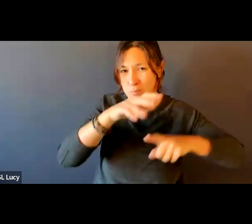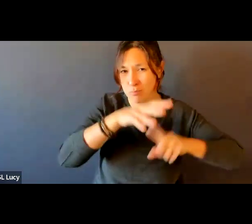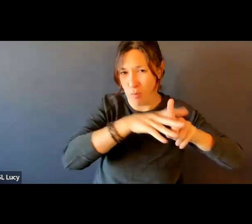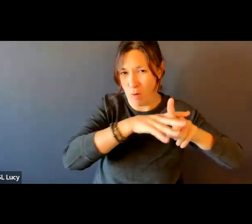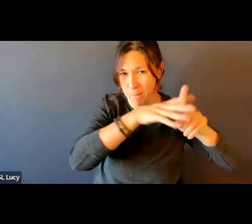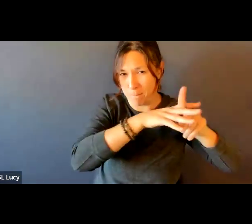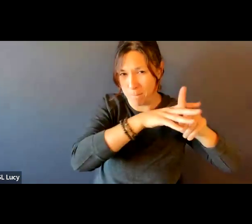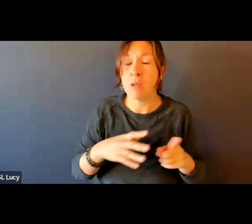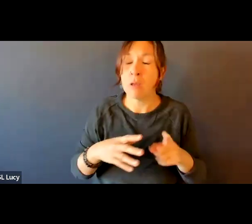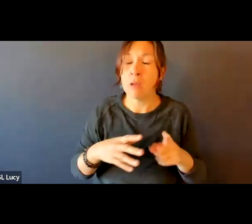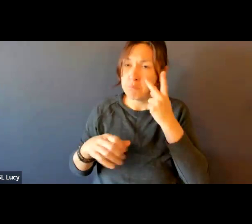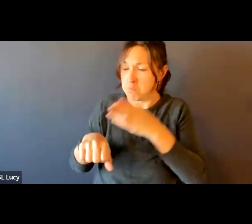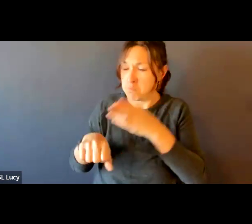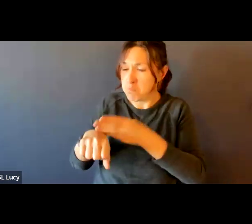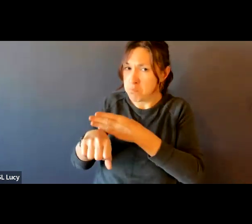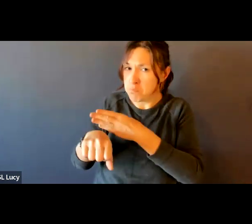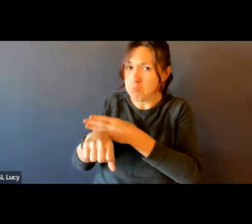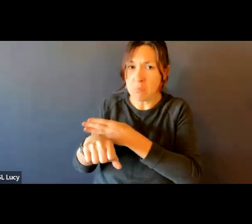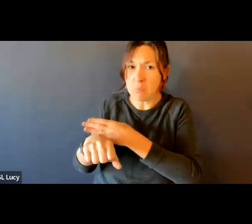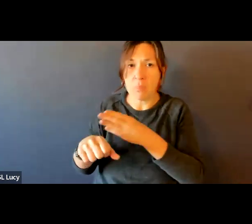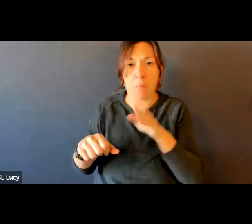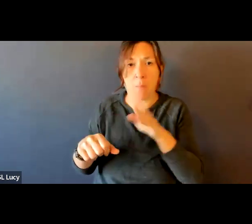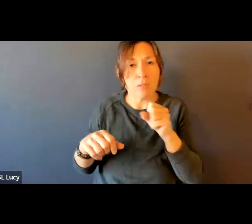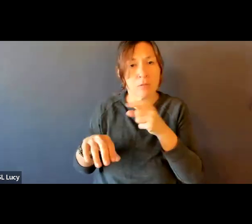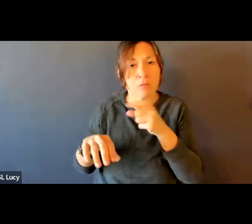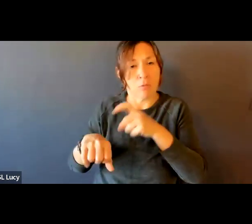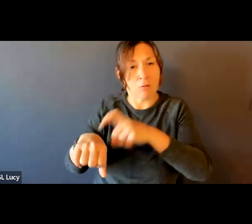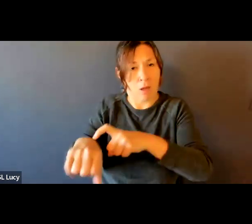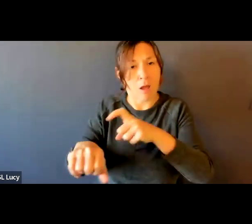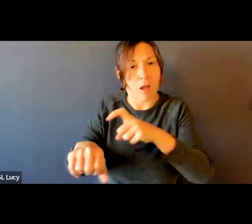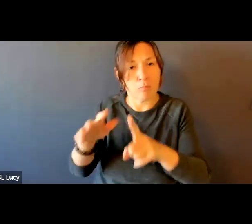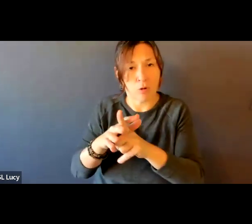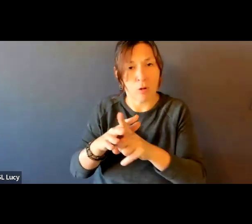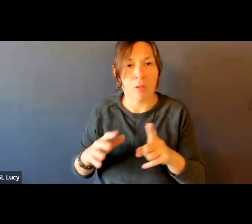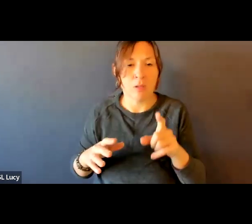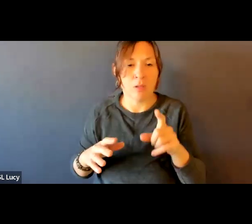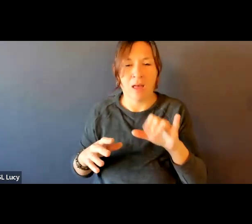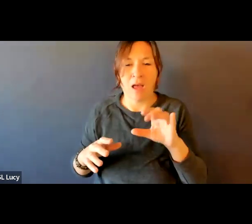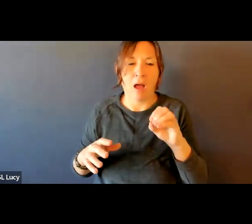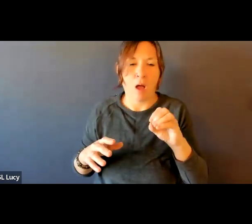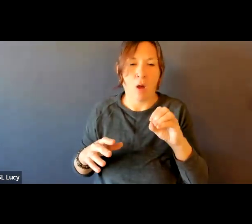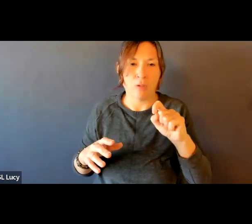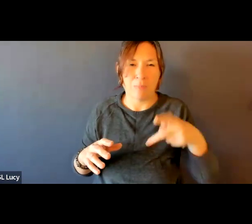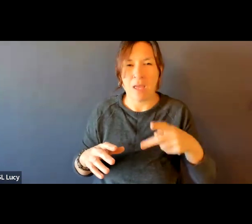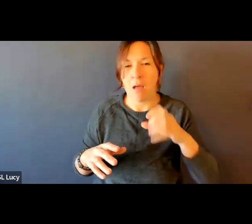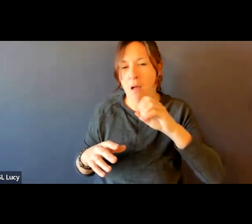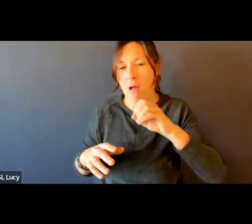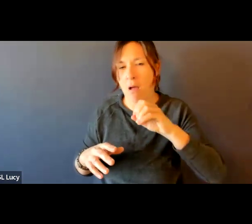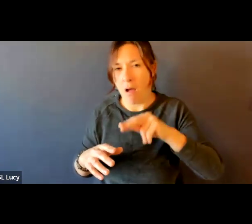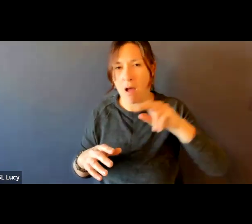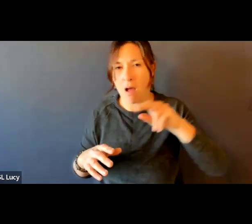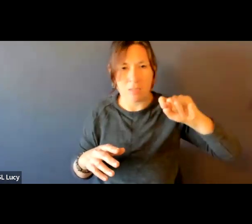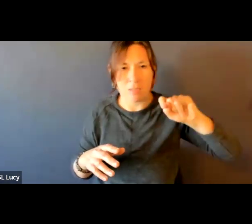see steady improvement in the on-time performance of our buses, also called OTP. The team continues to